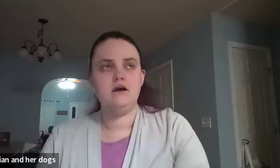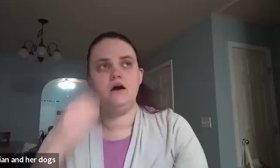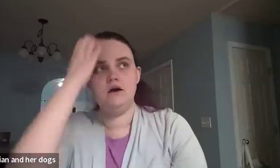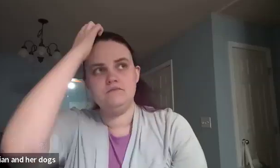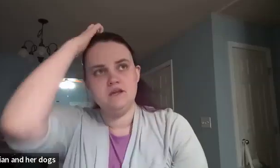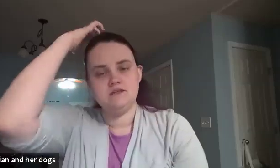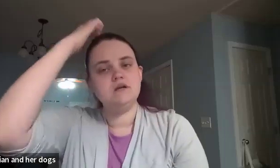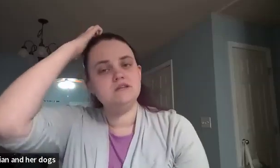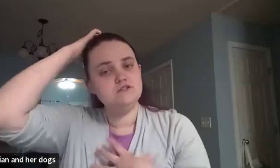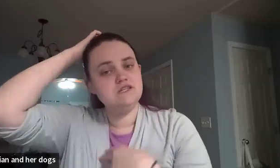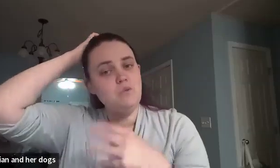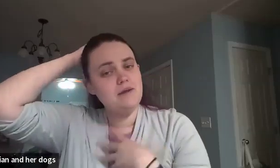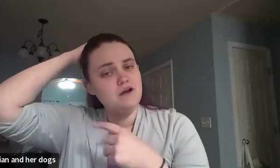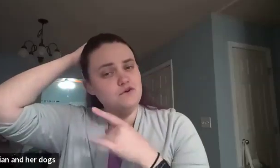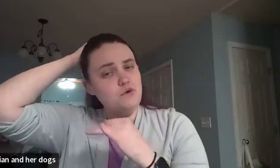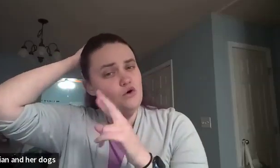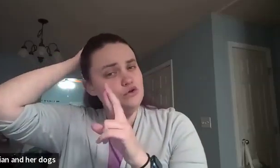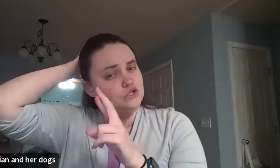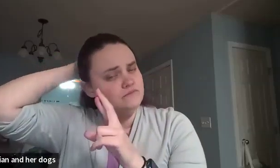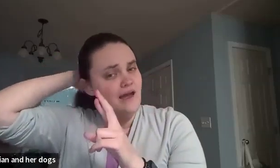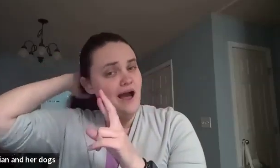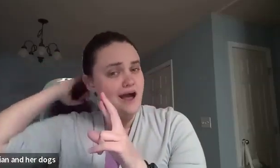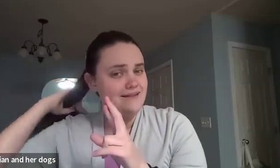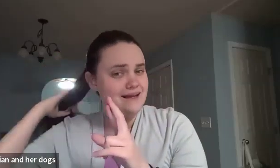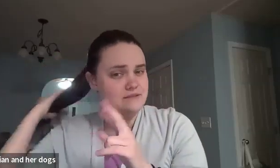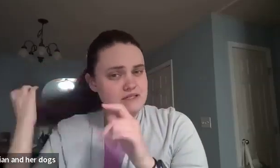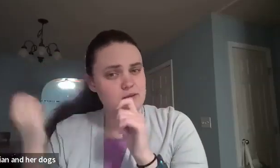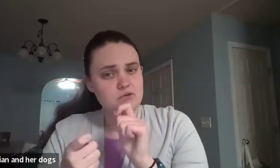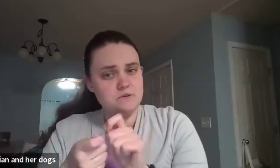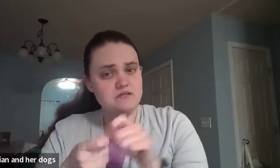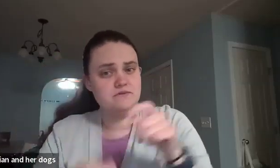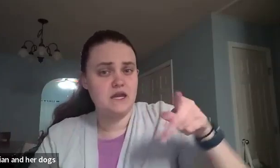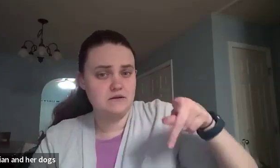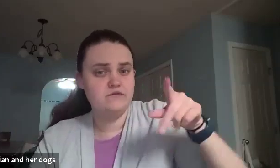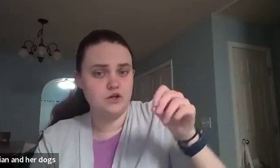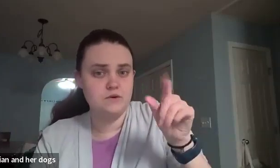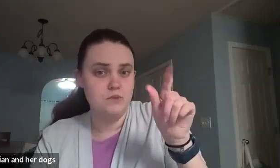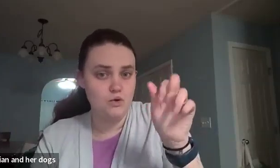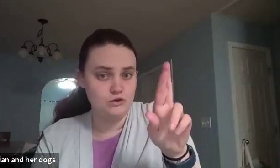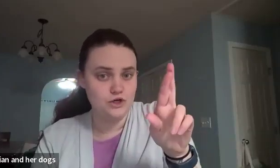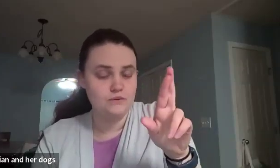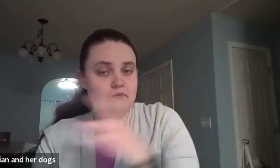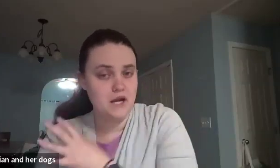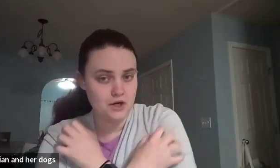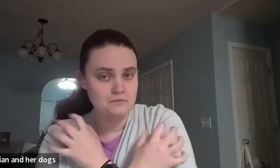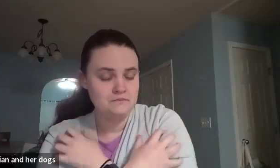black. Sometimes I do see white bear for polar. I like to be a little bit more specific and fingerspell polar bear.